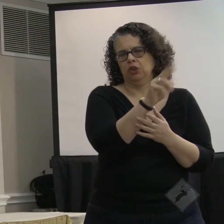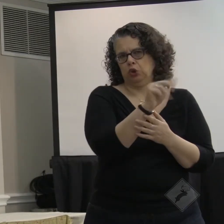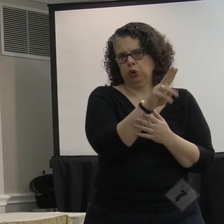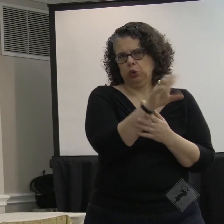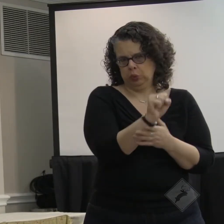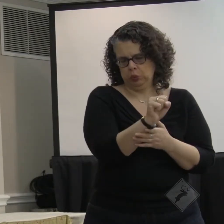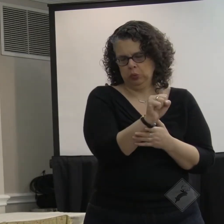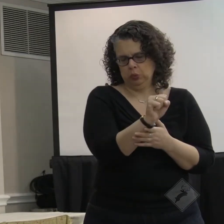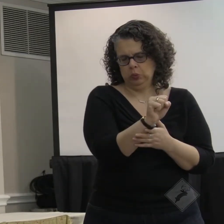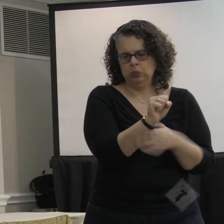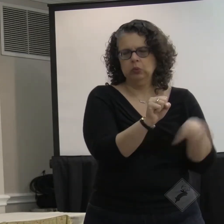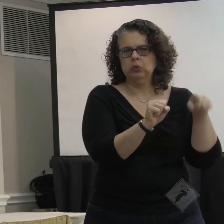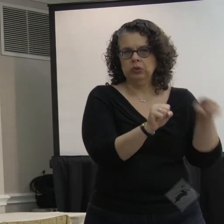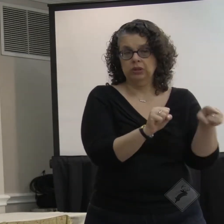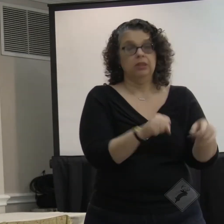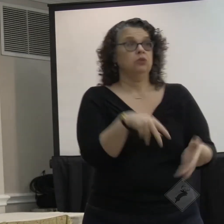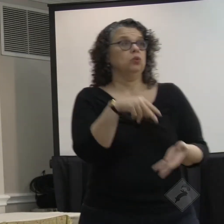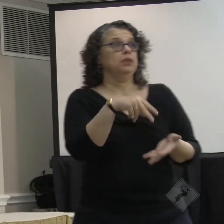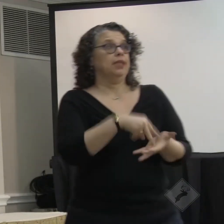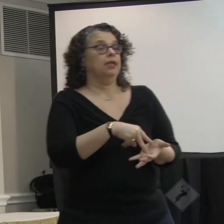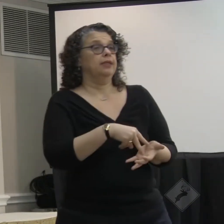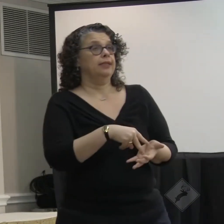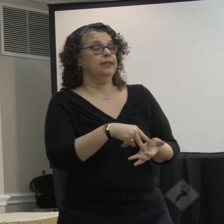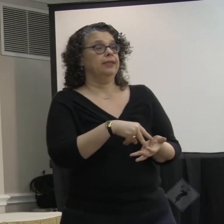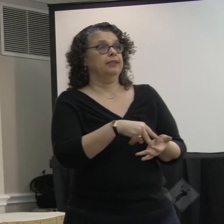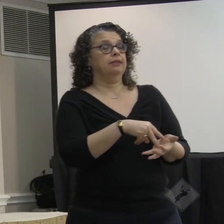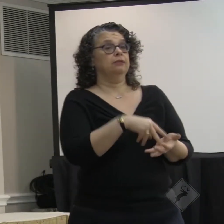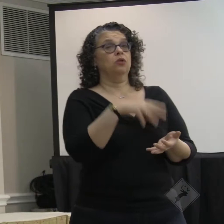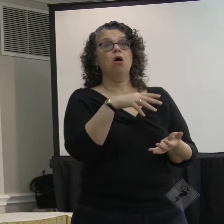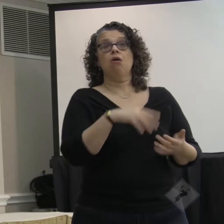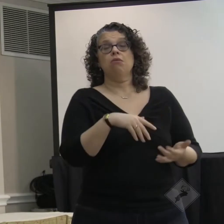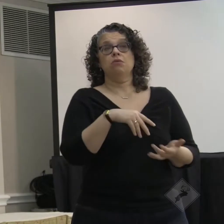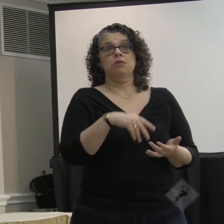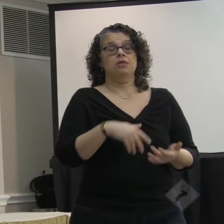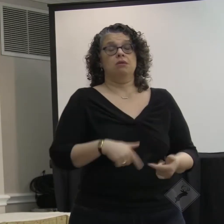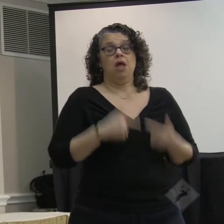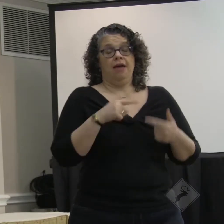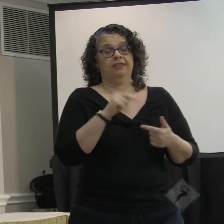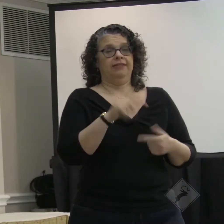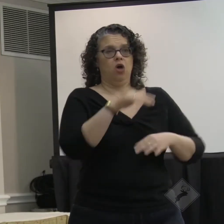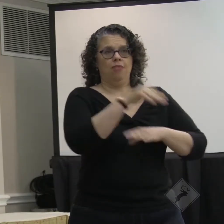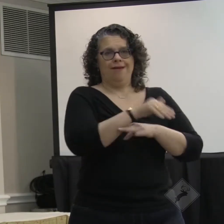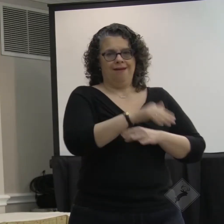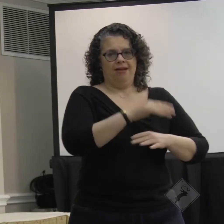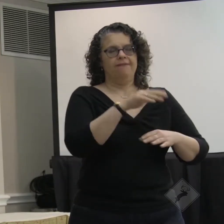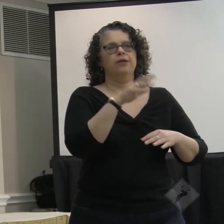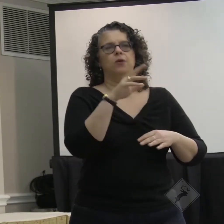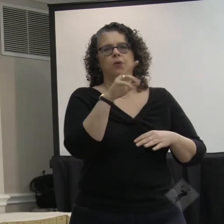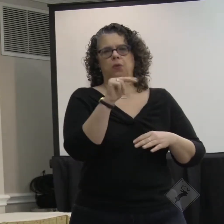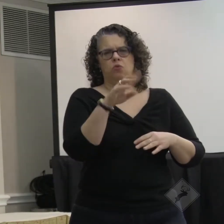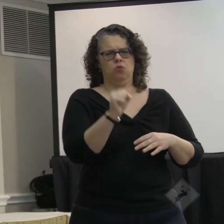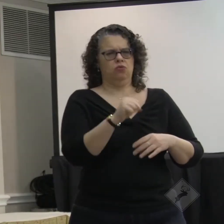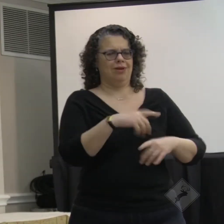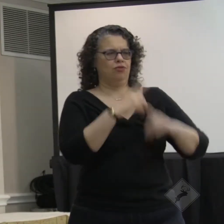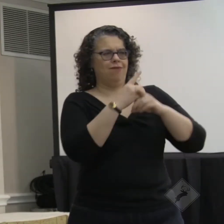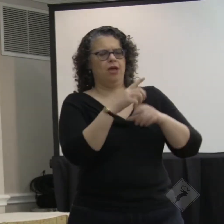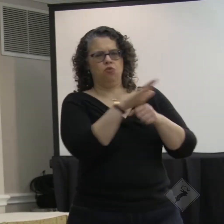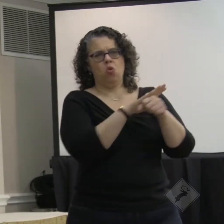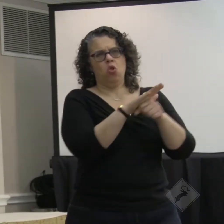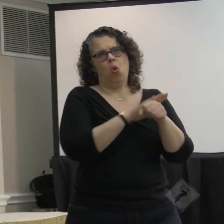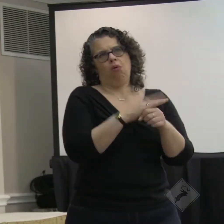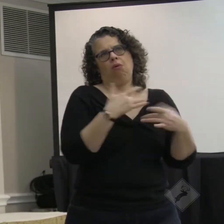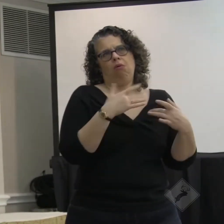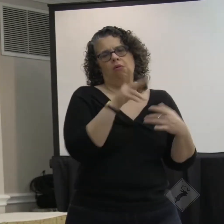and that's when you're standing in front of a television live on the evening news trying to defend your local kink